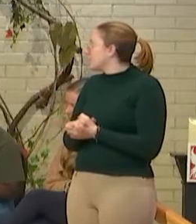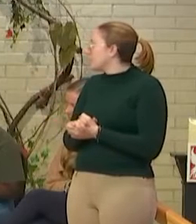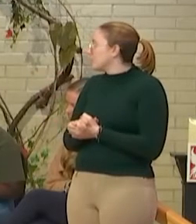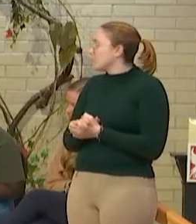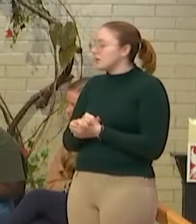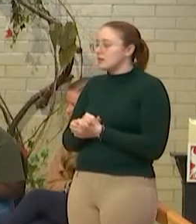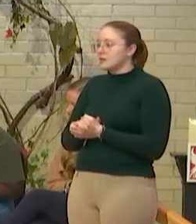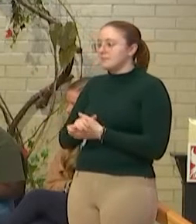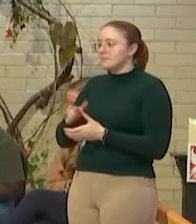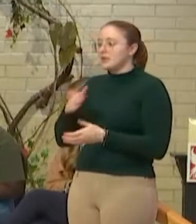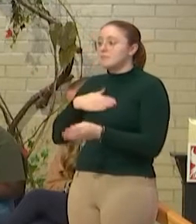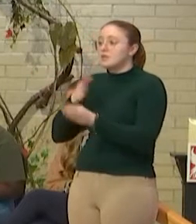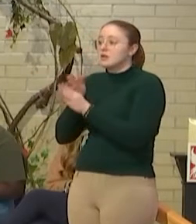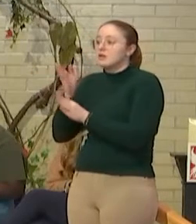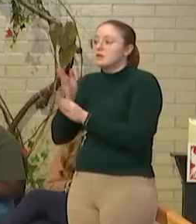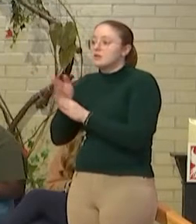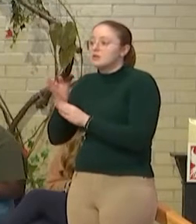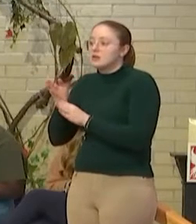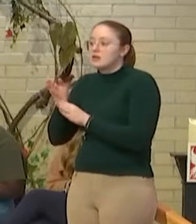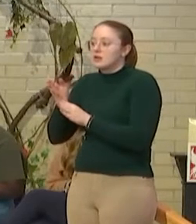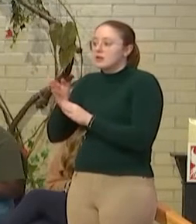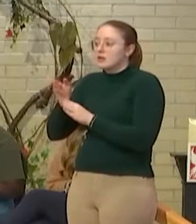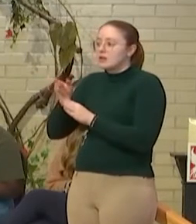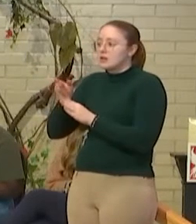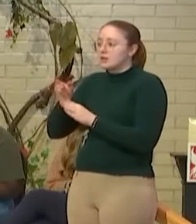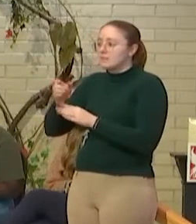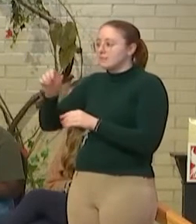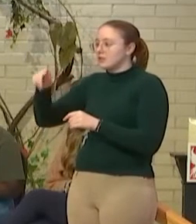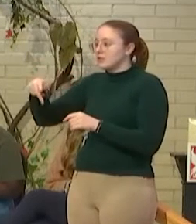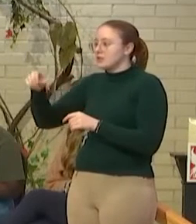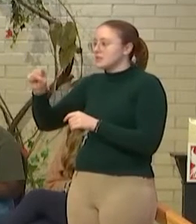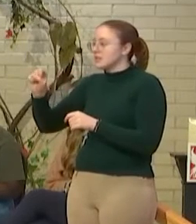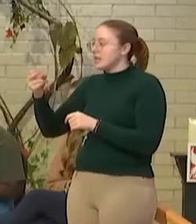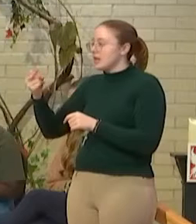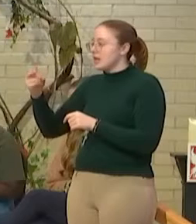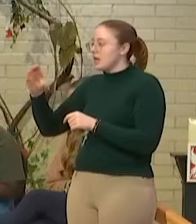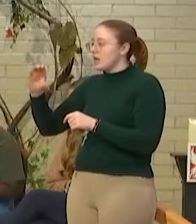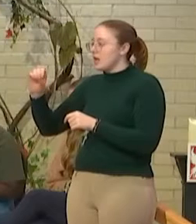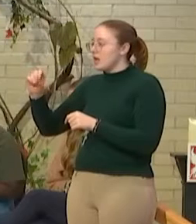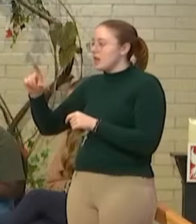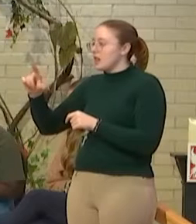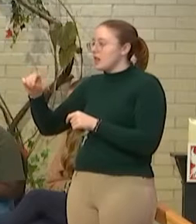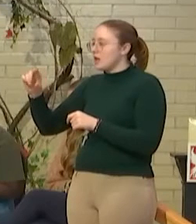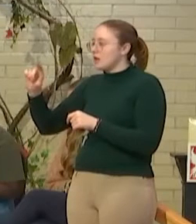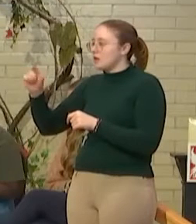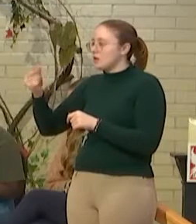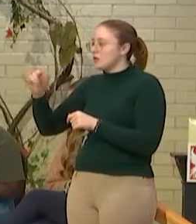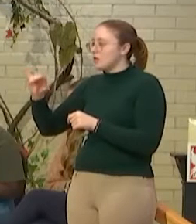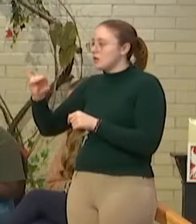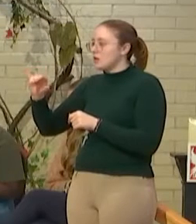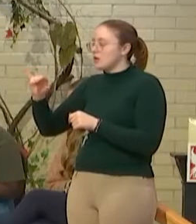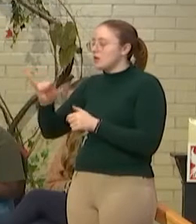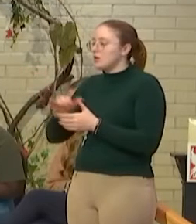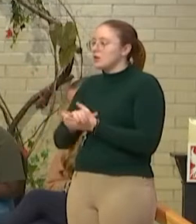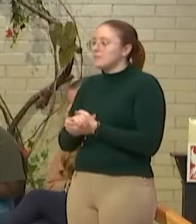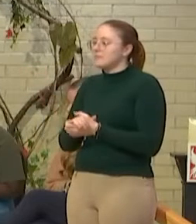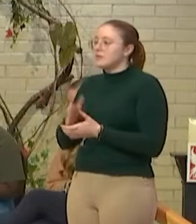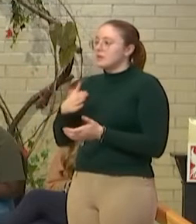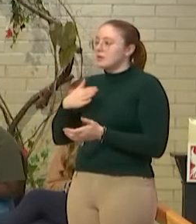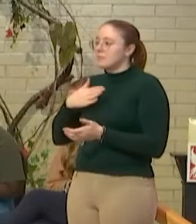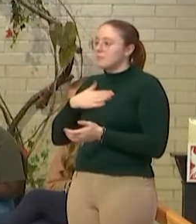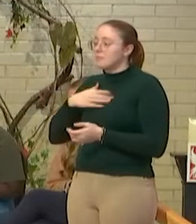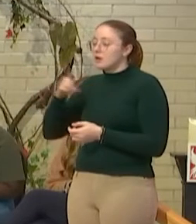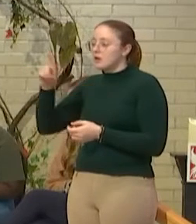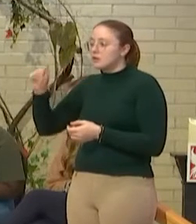is psychology with a minor in music and ASL. My disability is right side weakness as well as